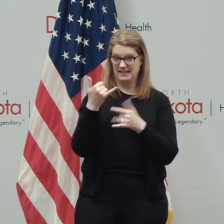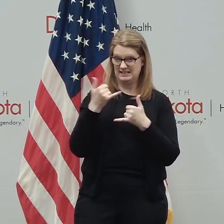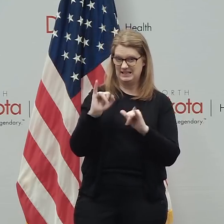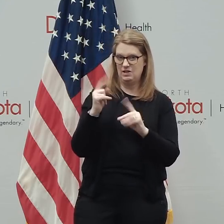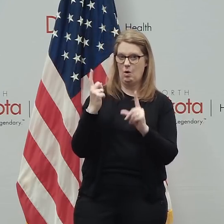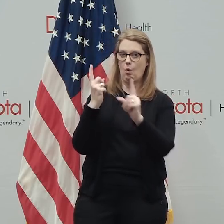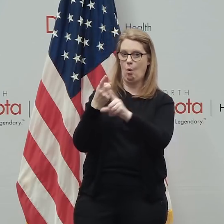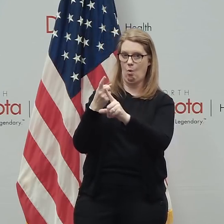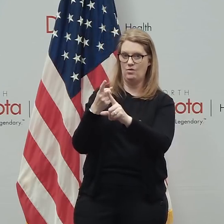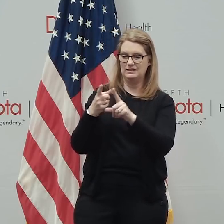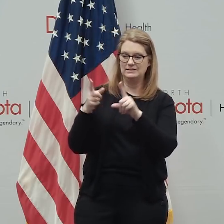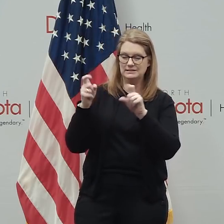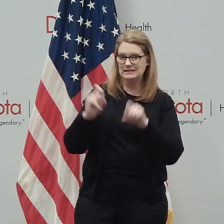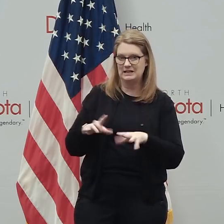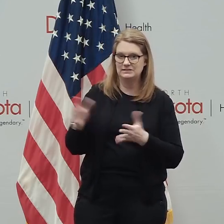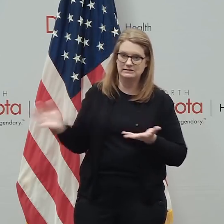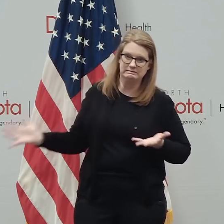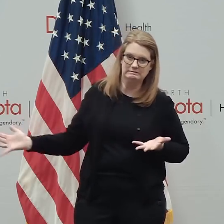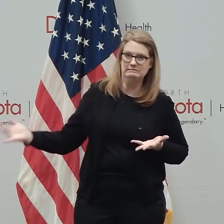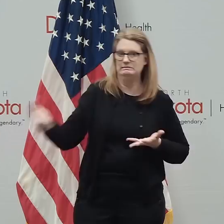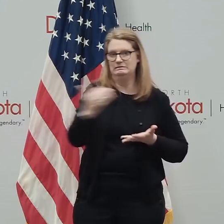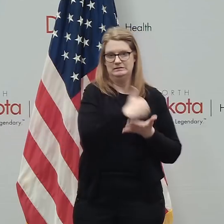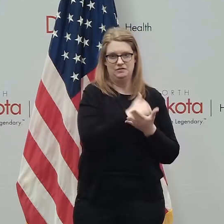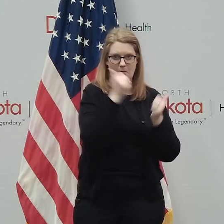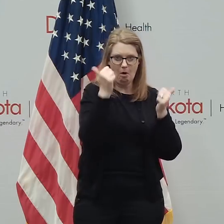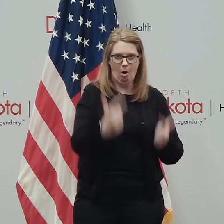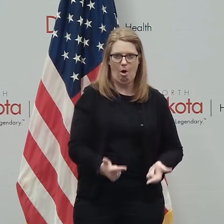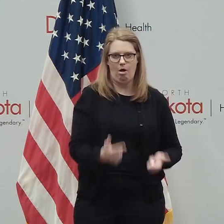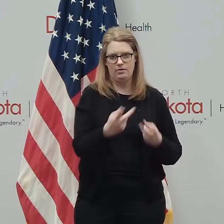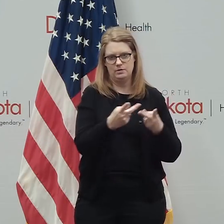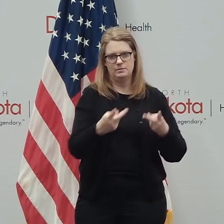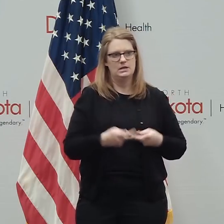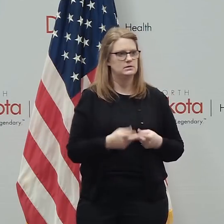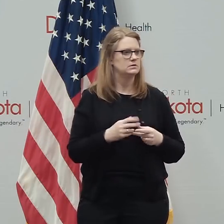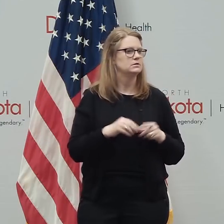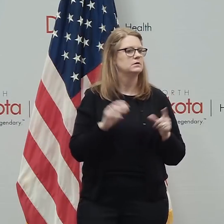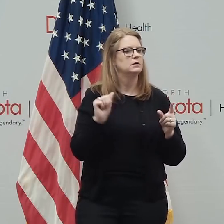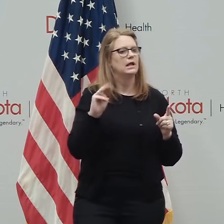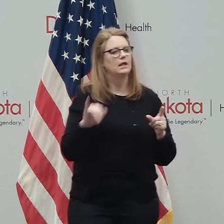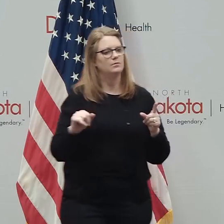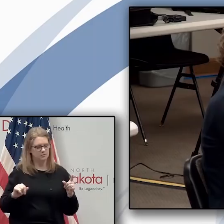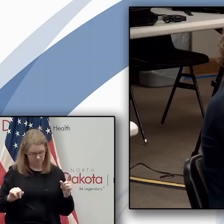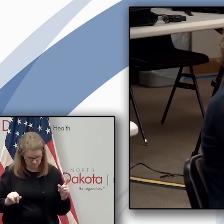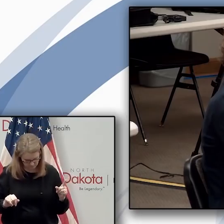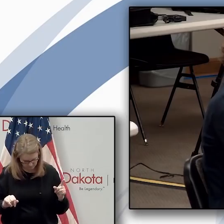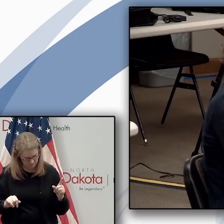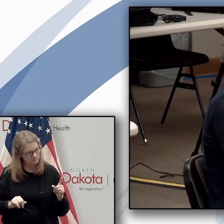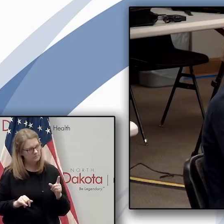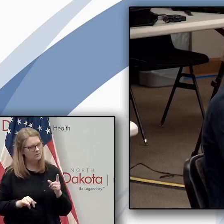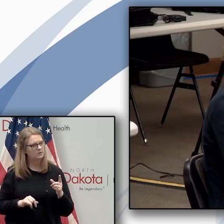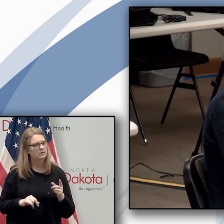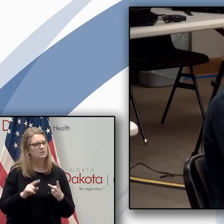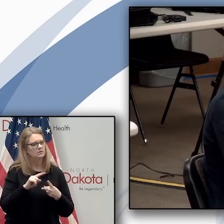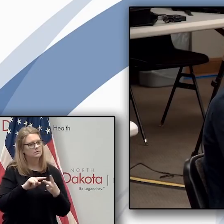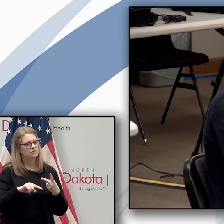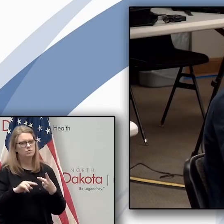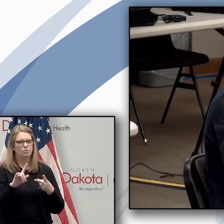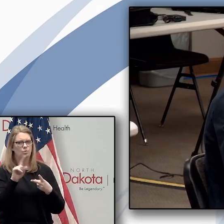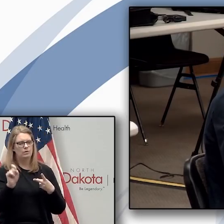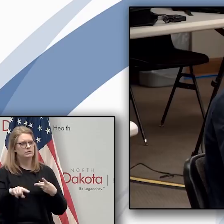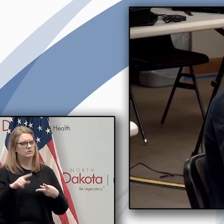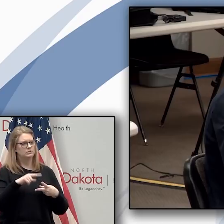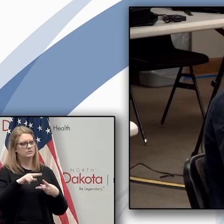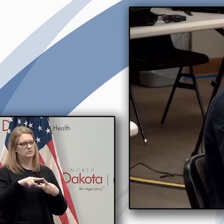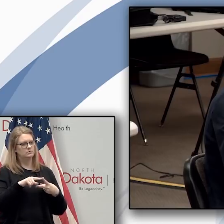try to get tests collected in all those locations. Amy? I have two unrelated questions. The